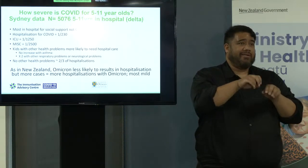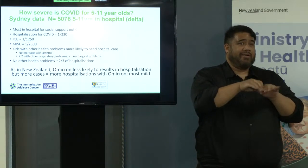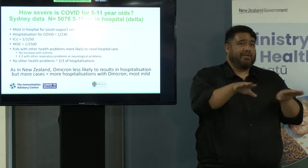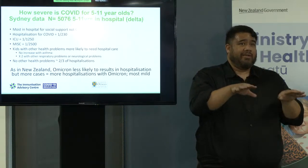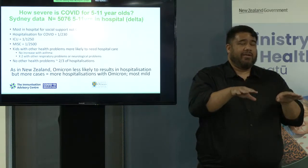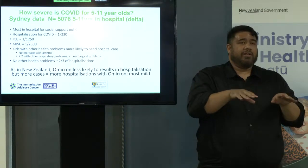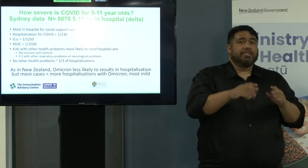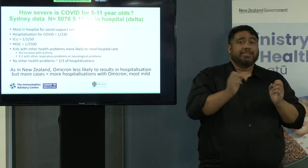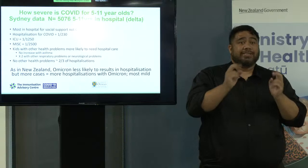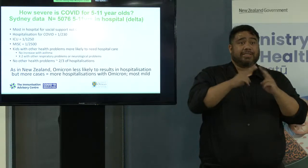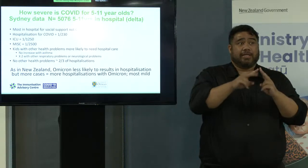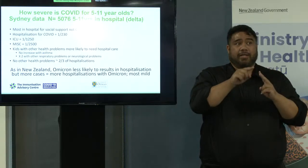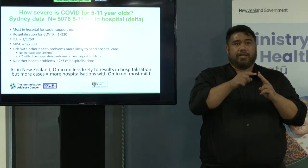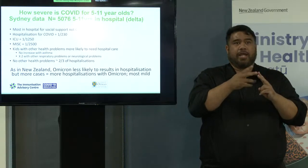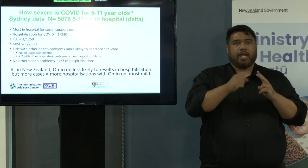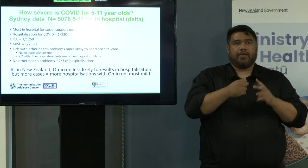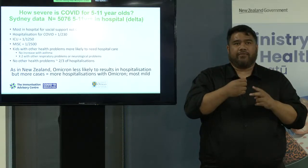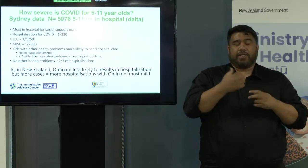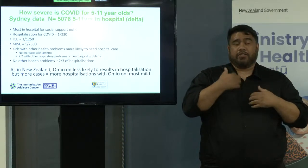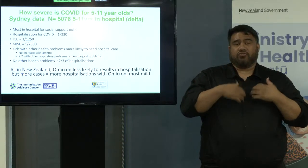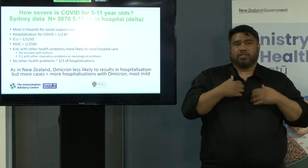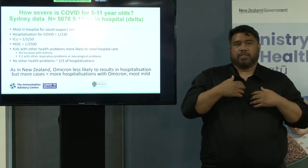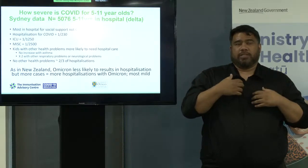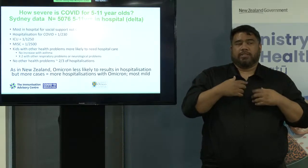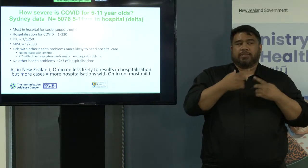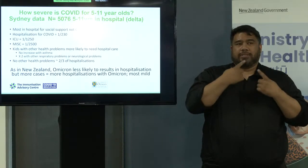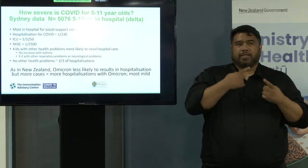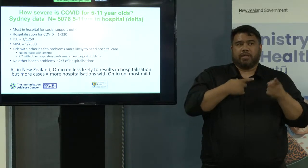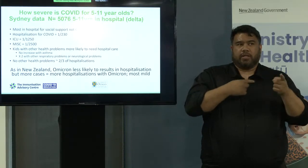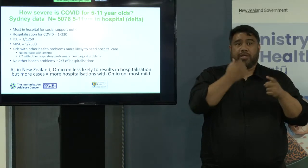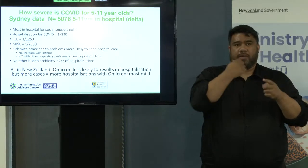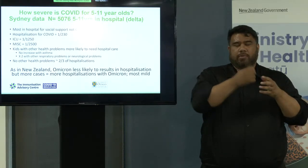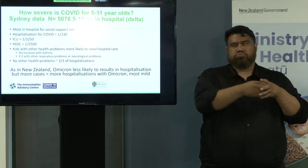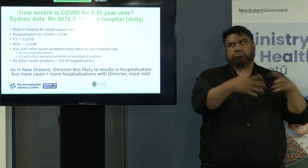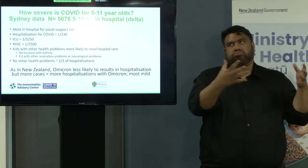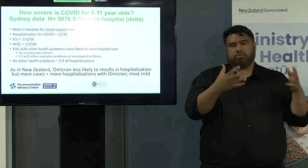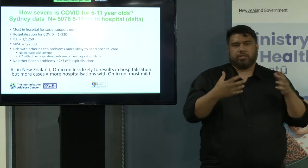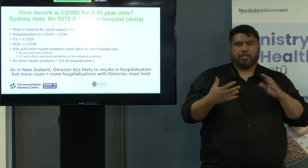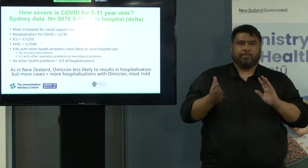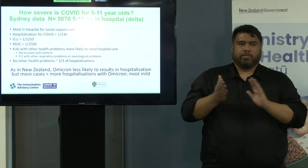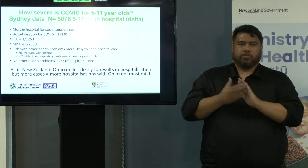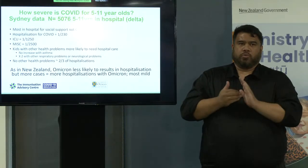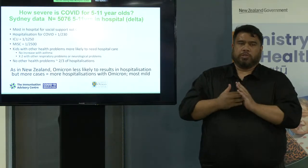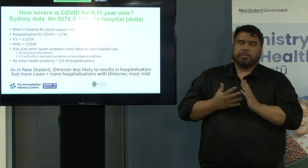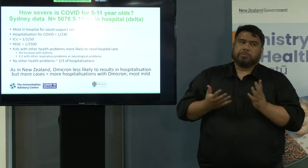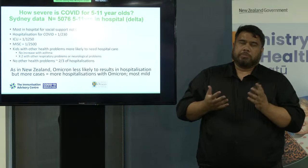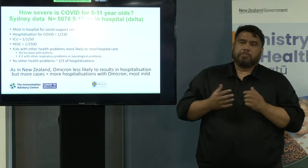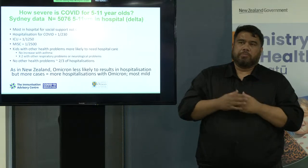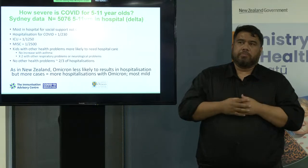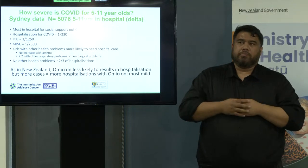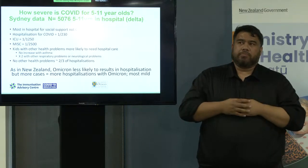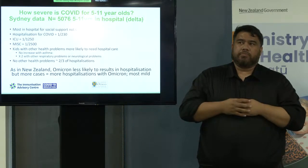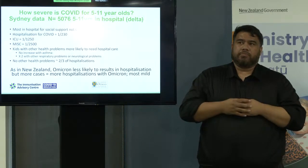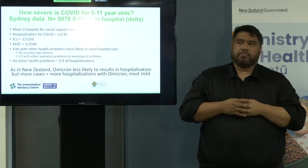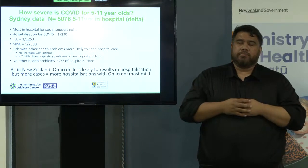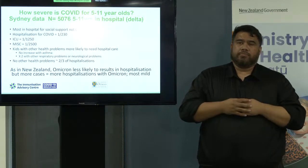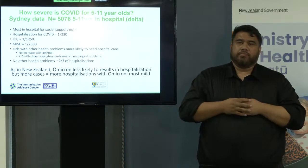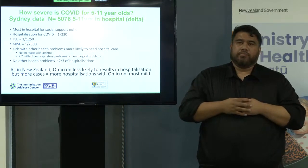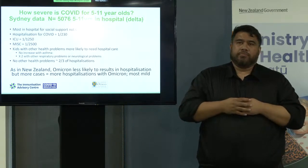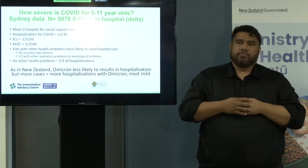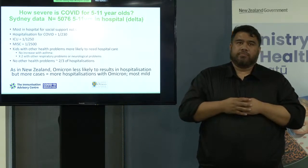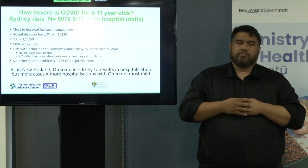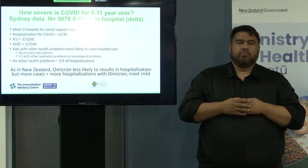data with, unfortunately for them, much bigger numbers than we saw in New Zealand. And of